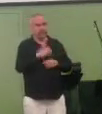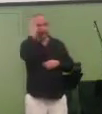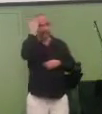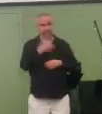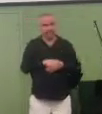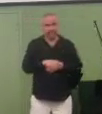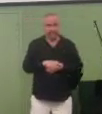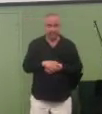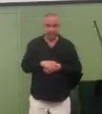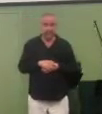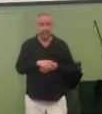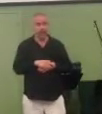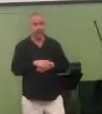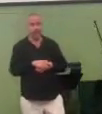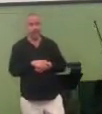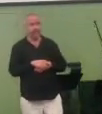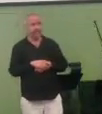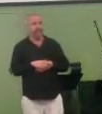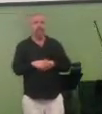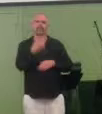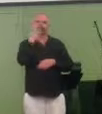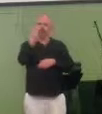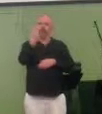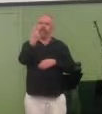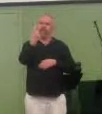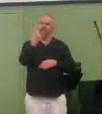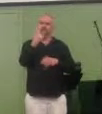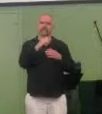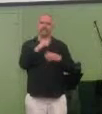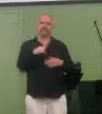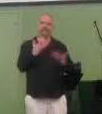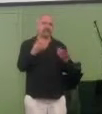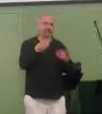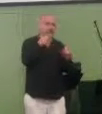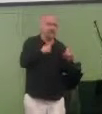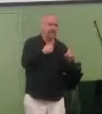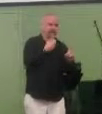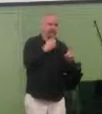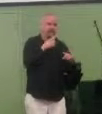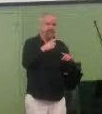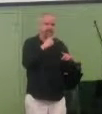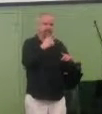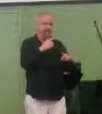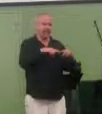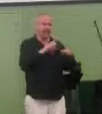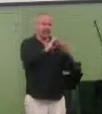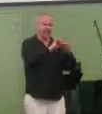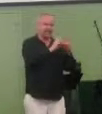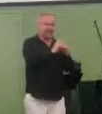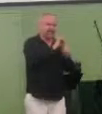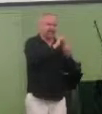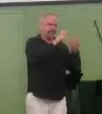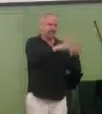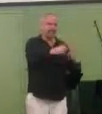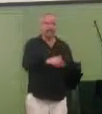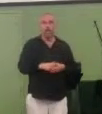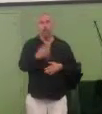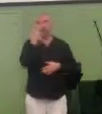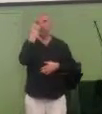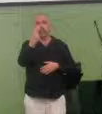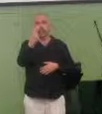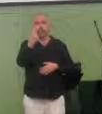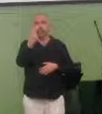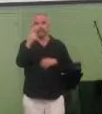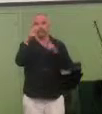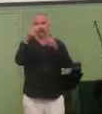There was one decent movie, so this wasn't somebody I could identify with as well. There was one decent movie, What